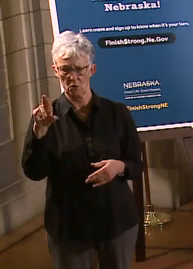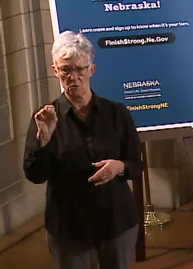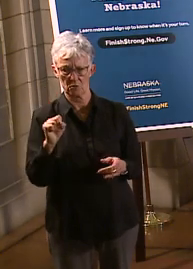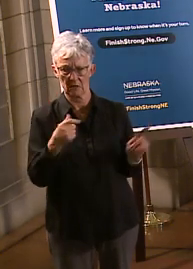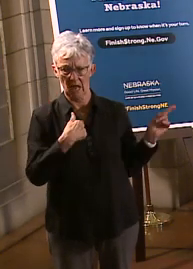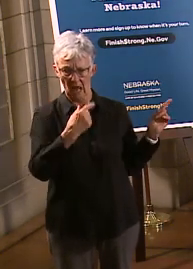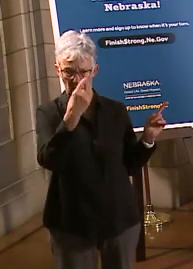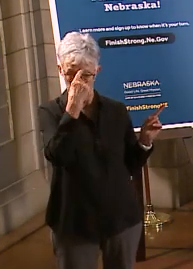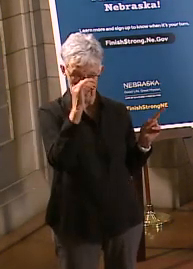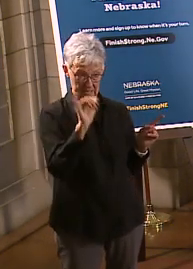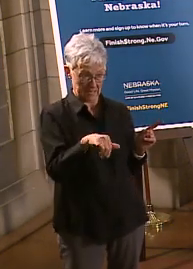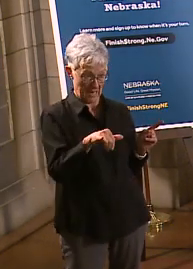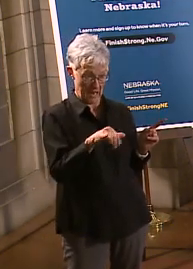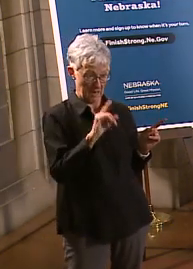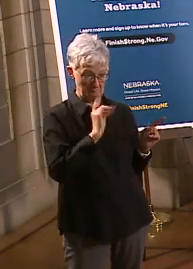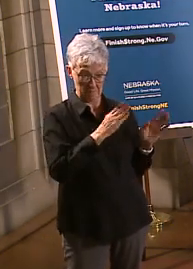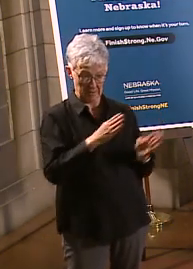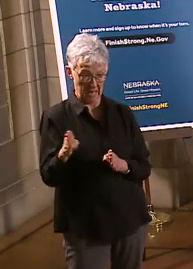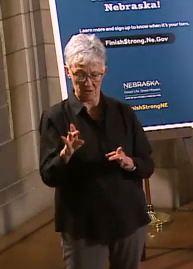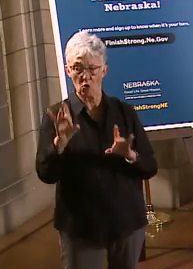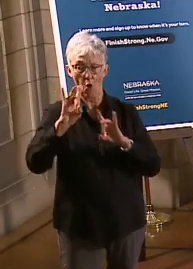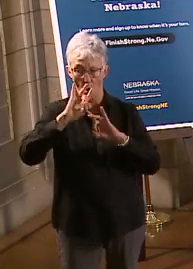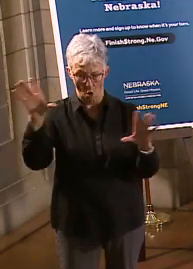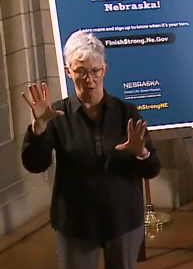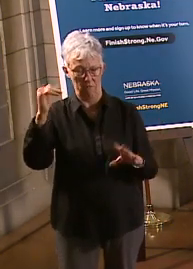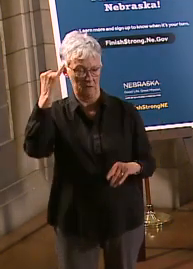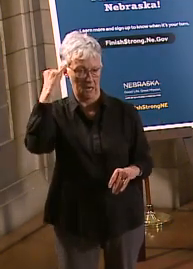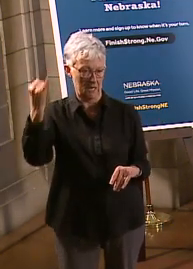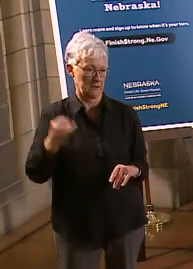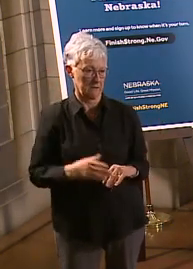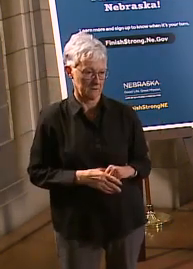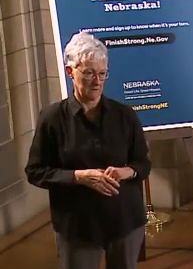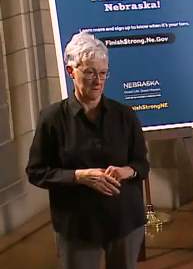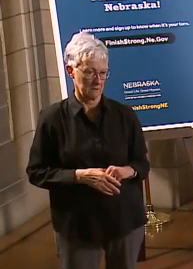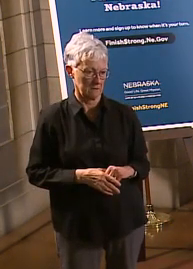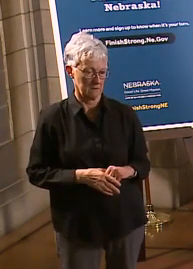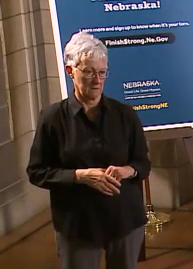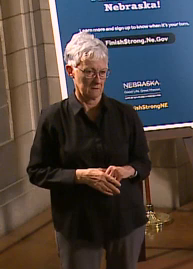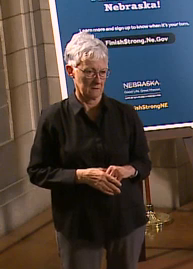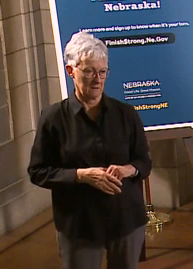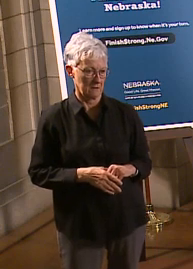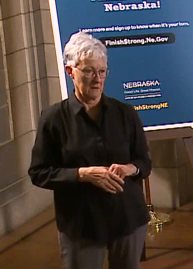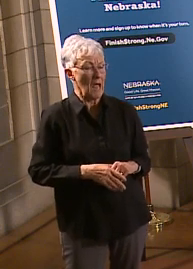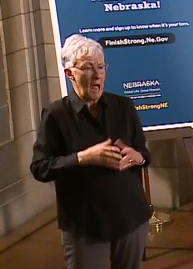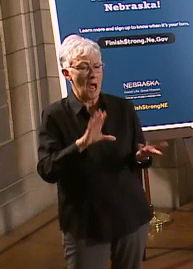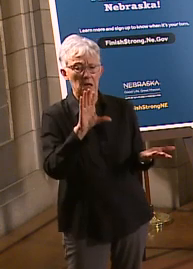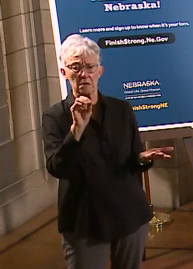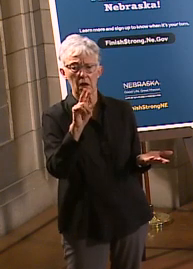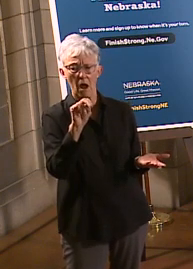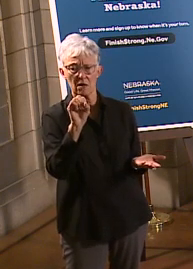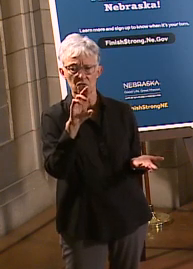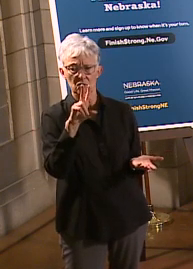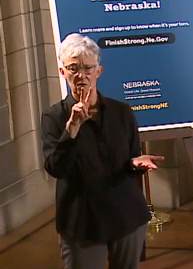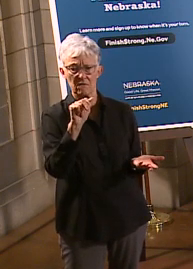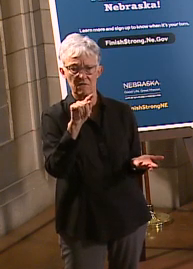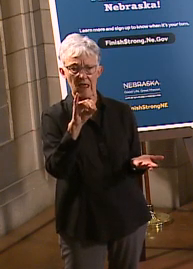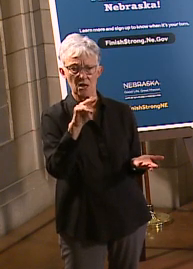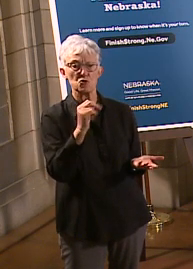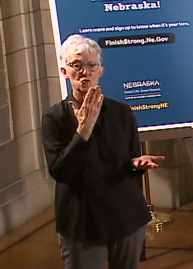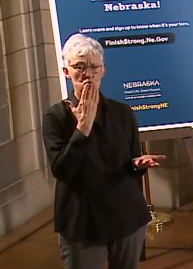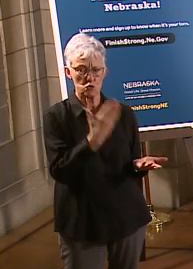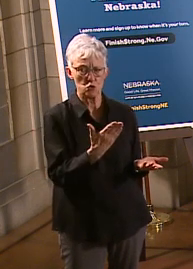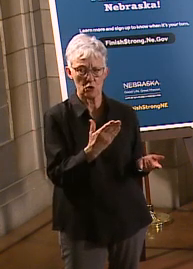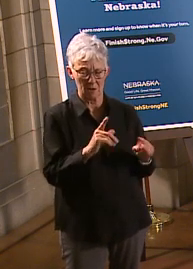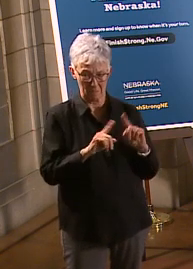idea. Not that conservation's a terrible idea, but proposing to set aside 30% of our land